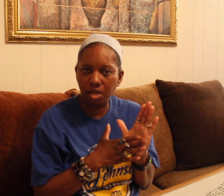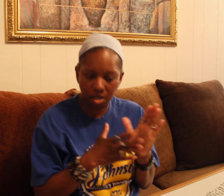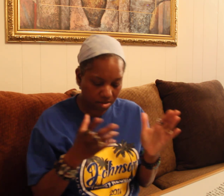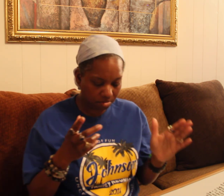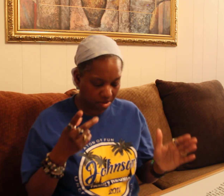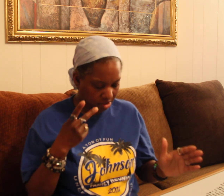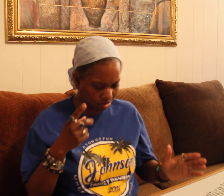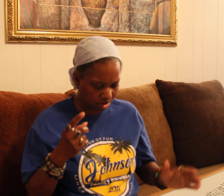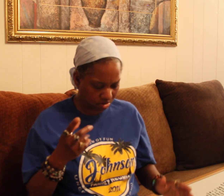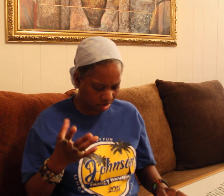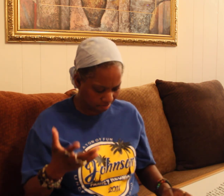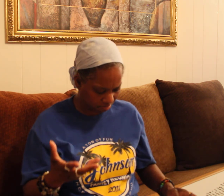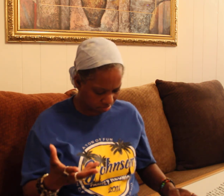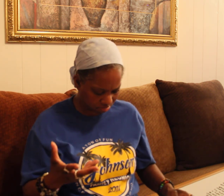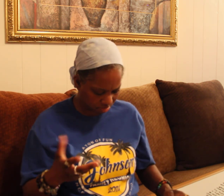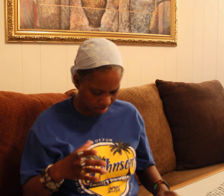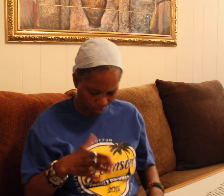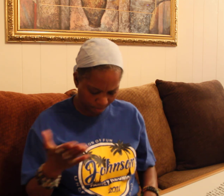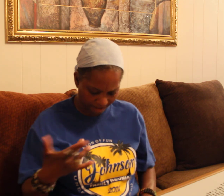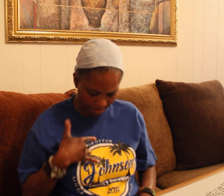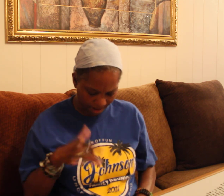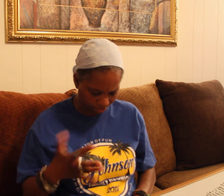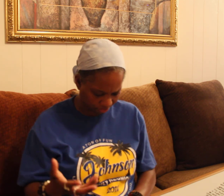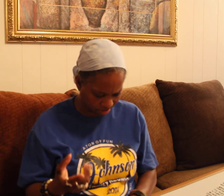23, let me see what I'm gonna have my Bible open.